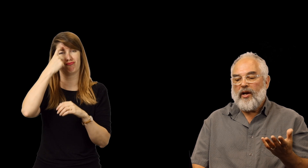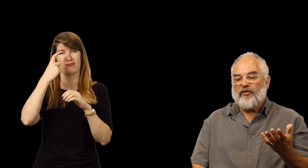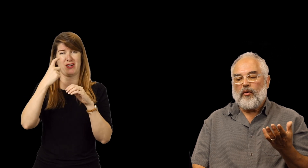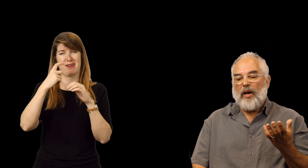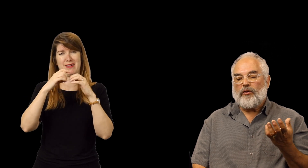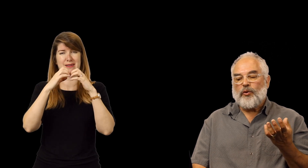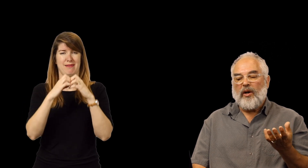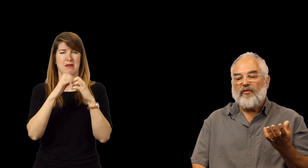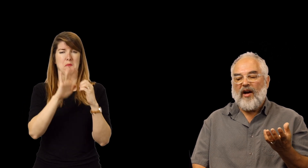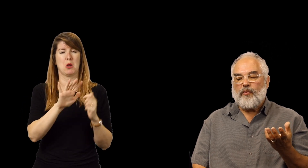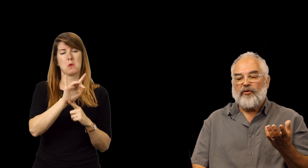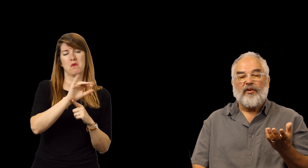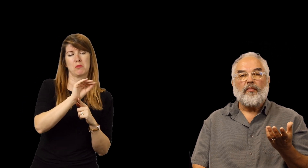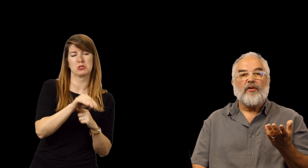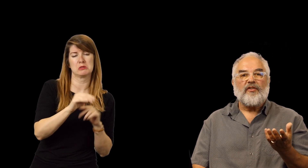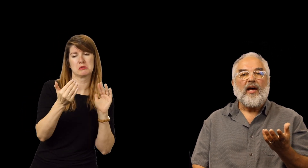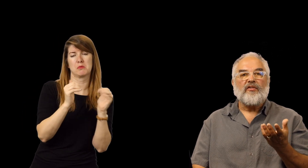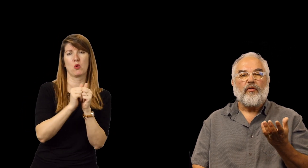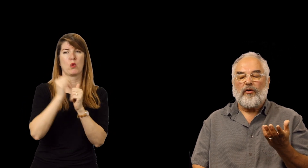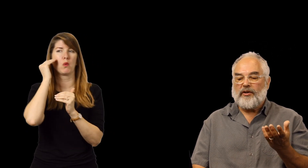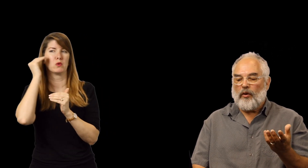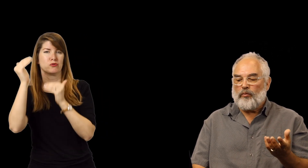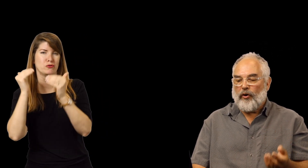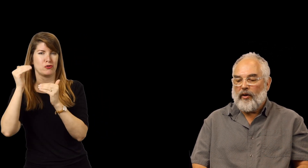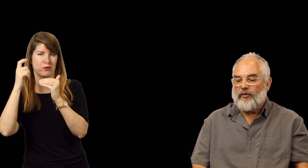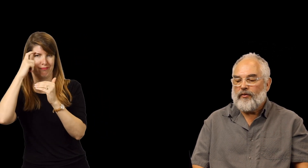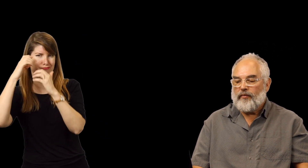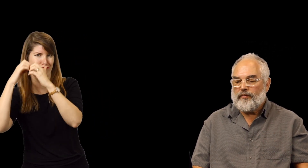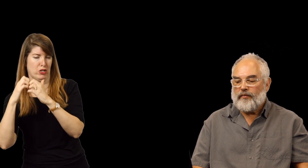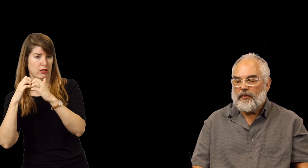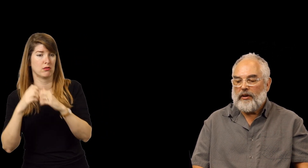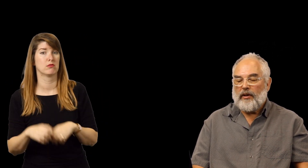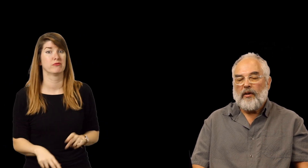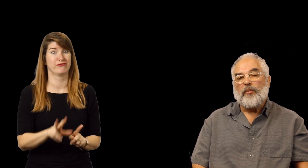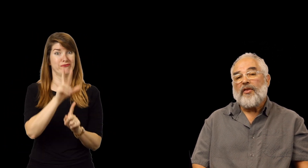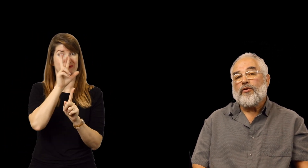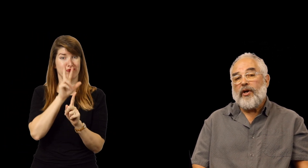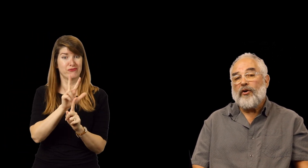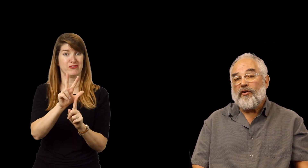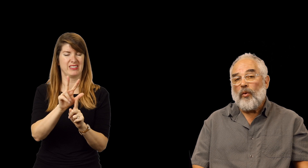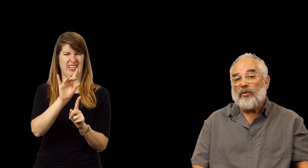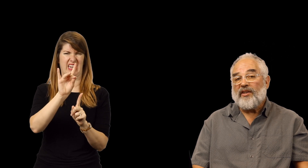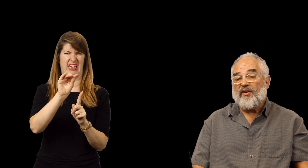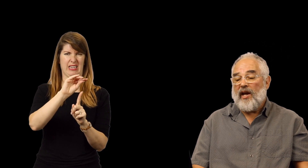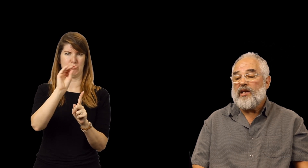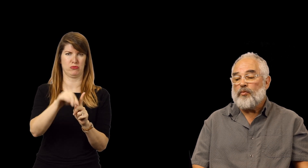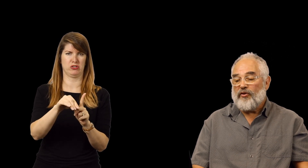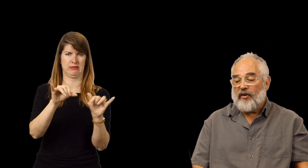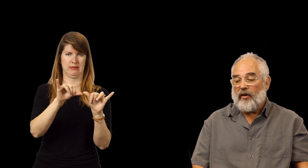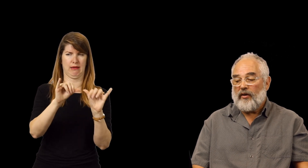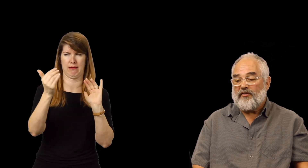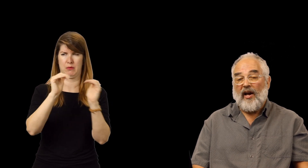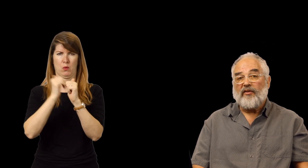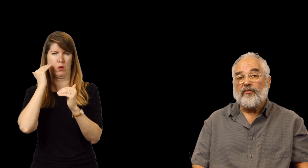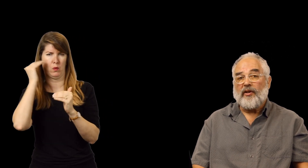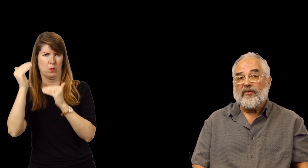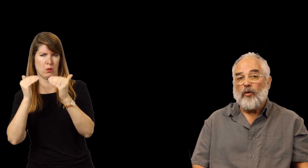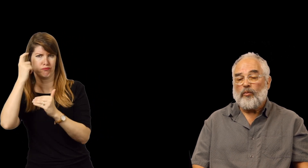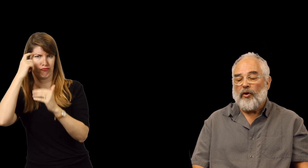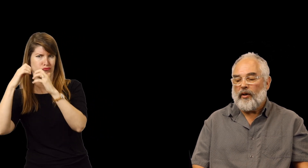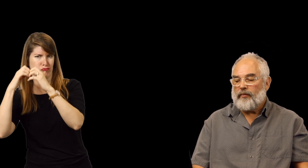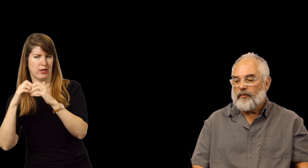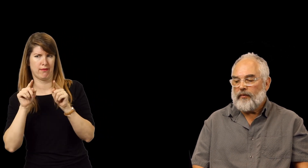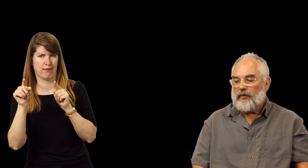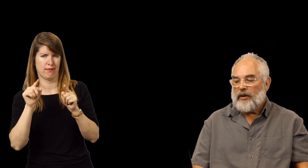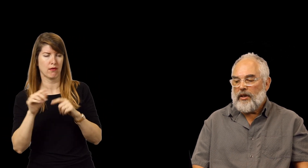our brains are about 25% the size of our adult brains. By 3 years old, it's 80% the size of an